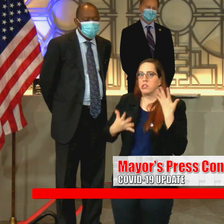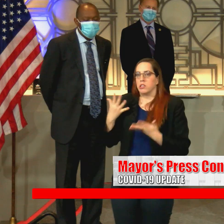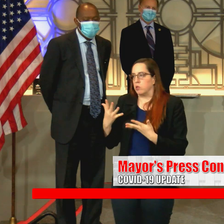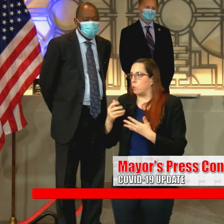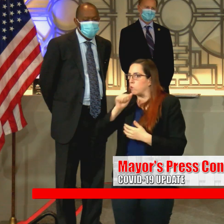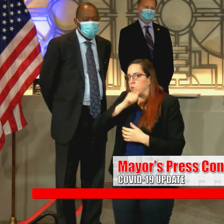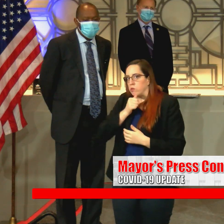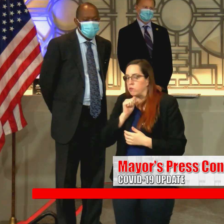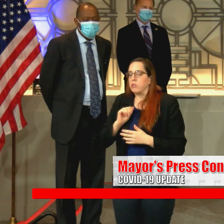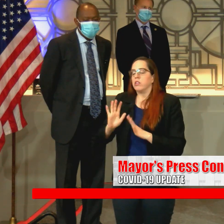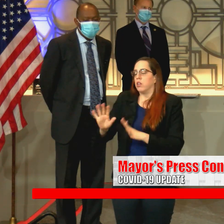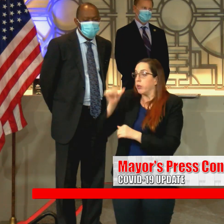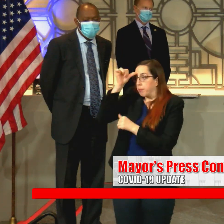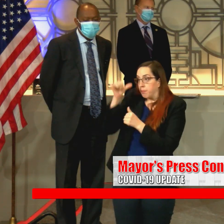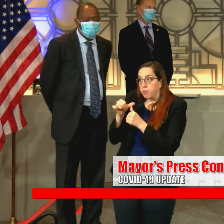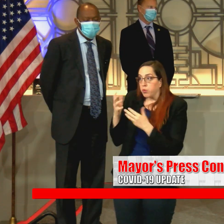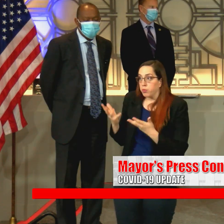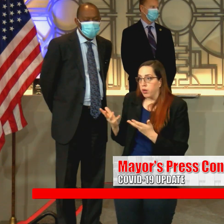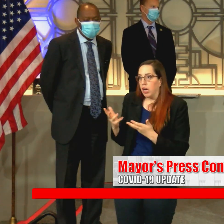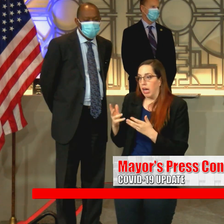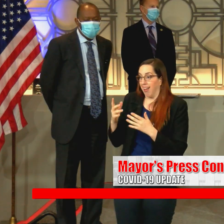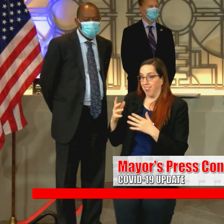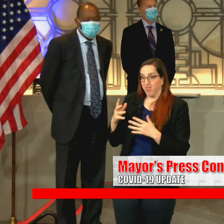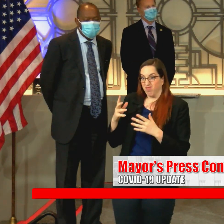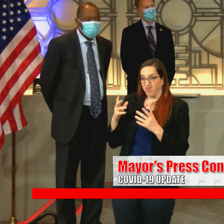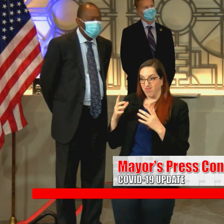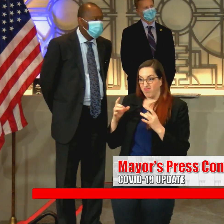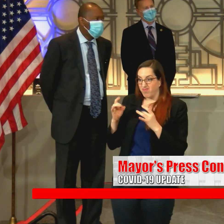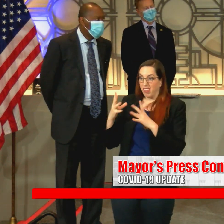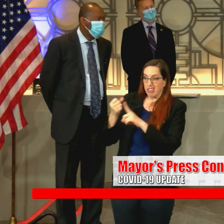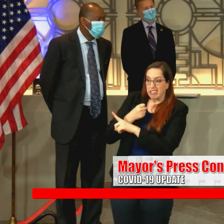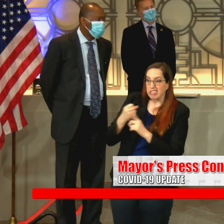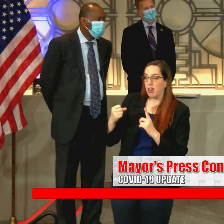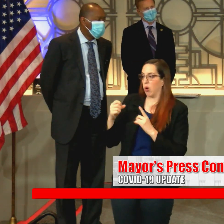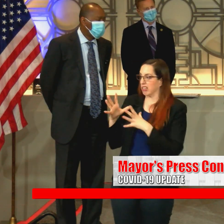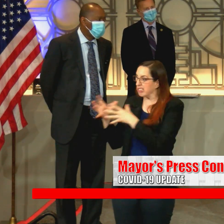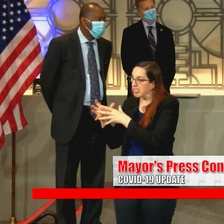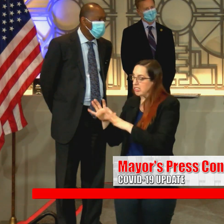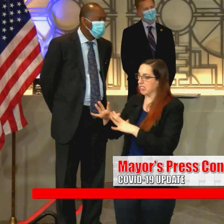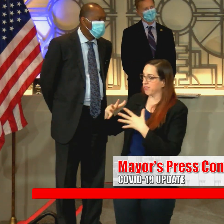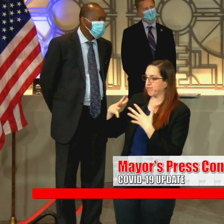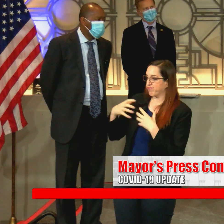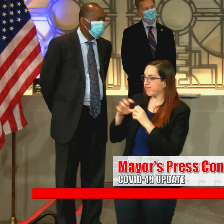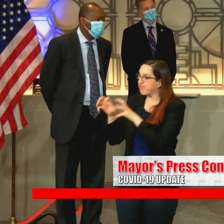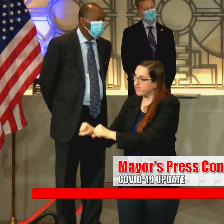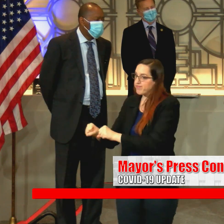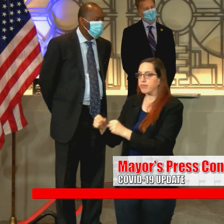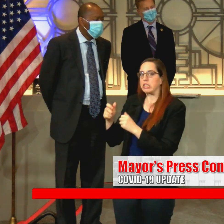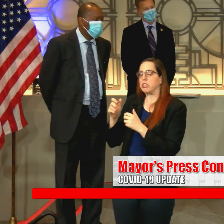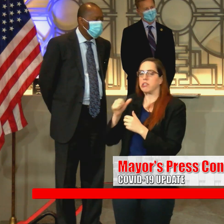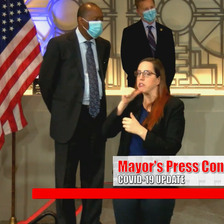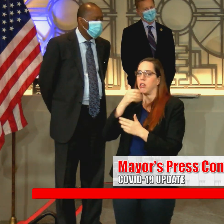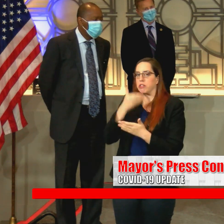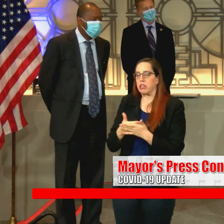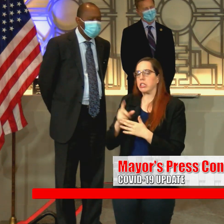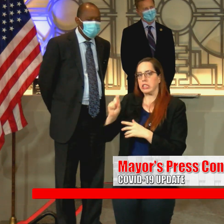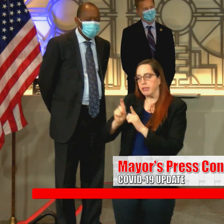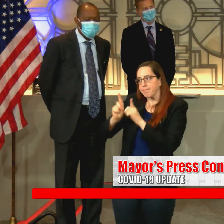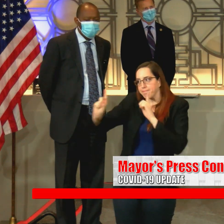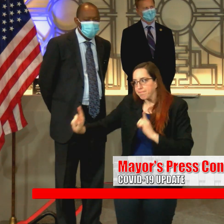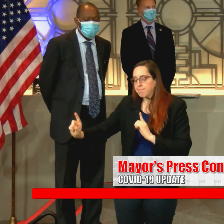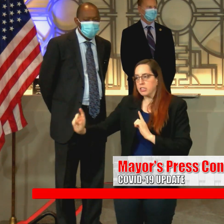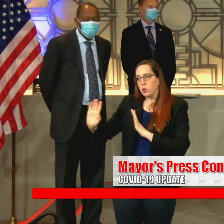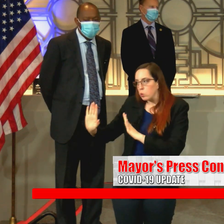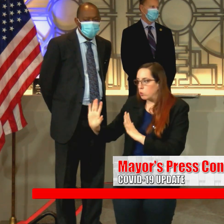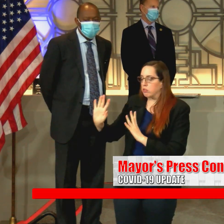pain, just remember that physical violence is never acceptable, and more than ever, we need to give ourselves some space,